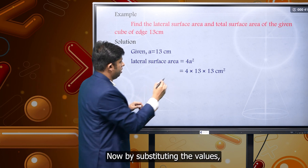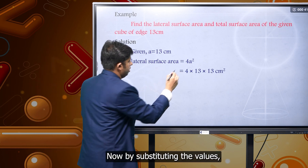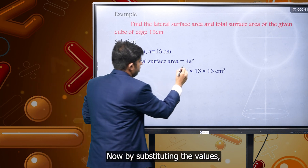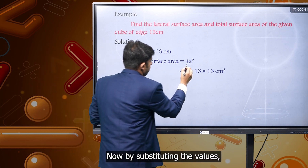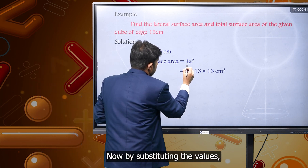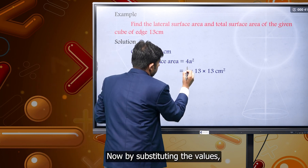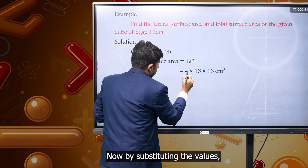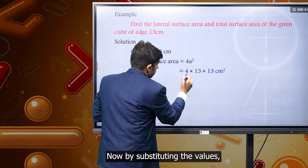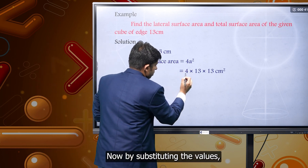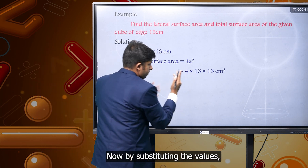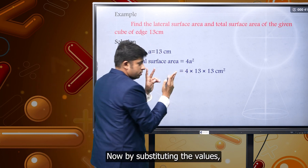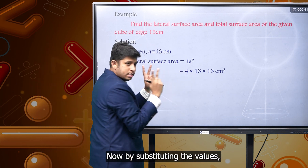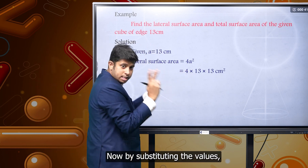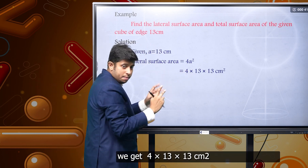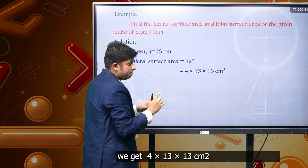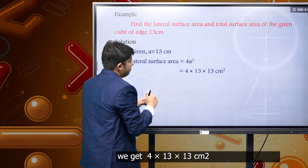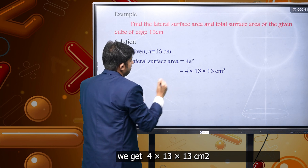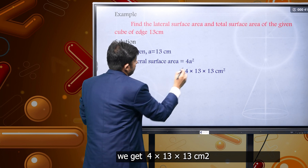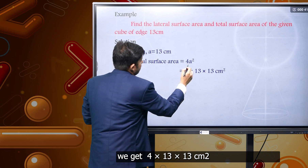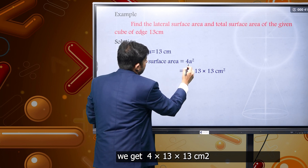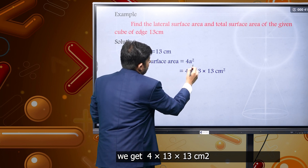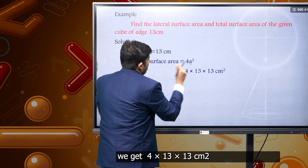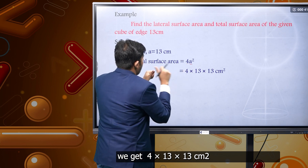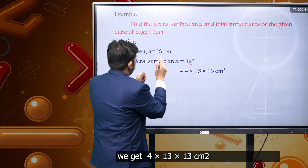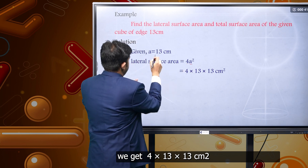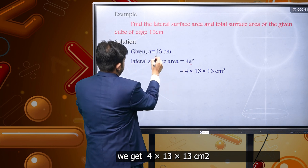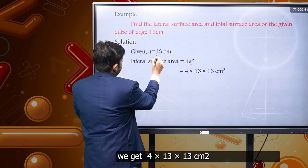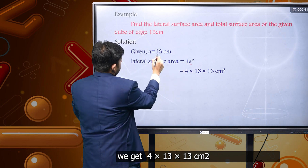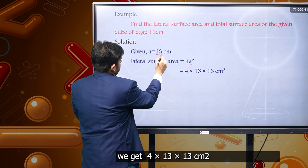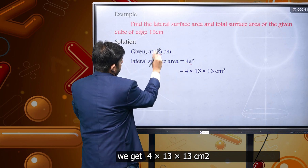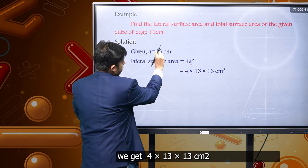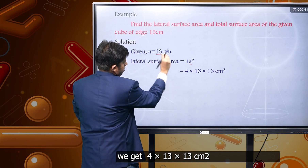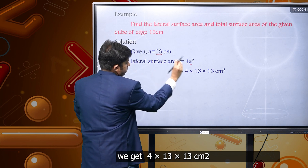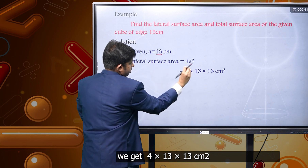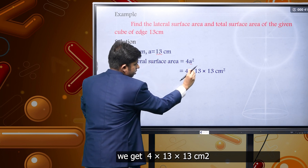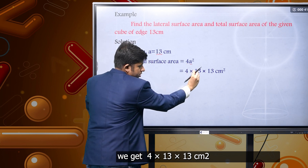Now, by substituting the values, we get 4 into 13 into 13 cm square.